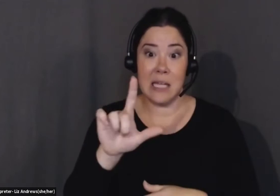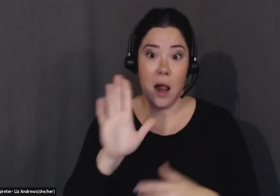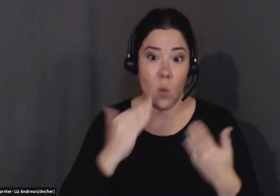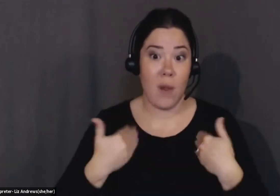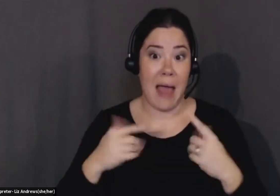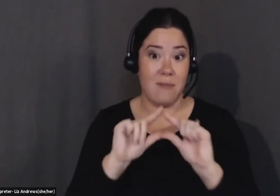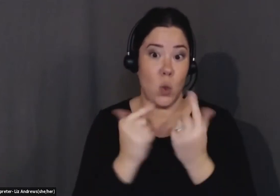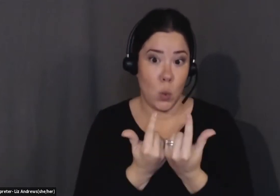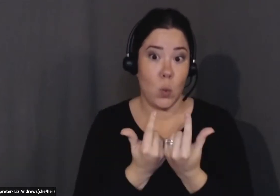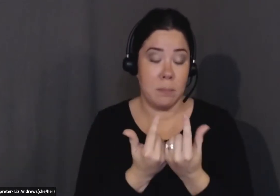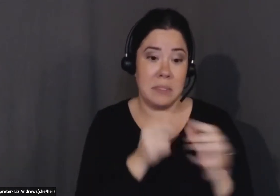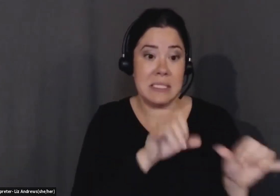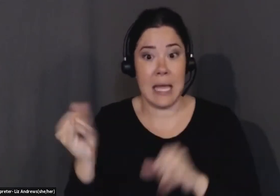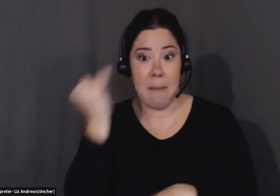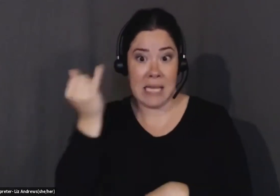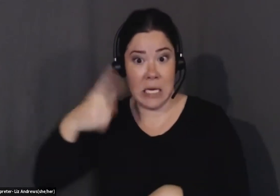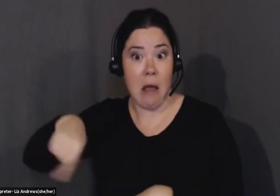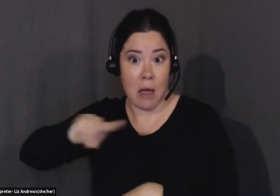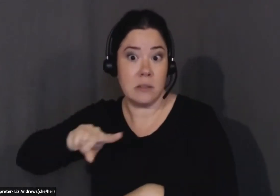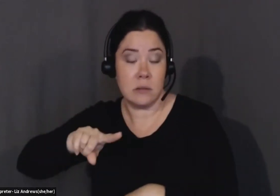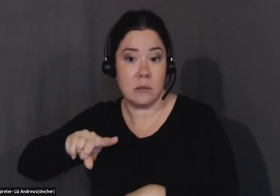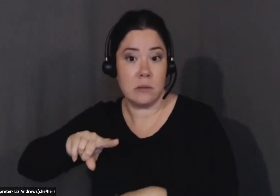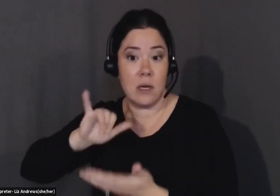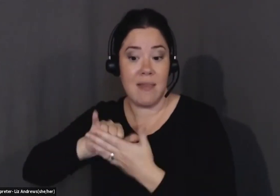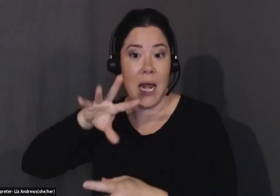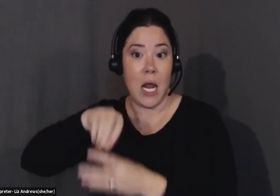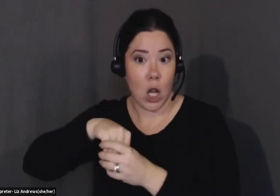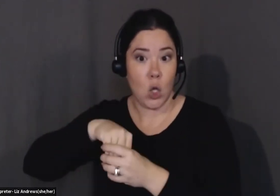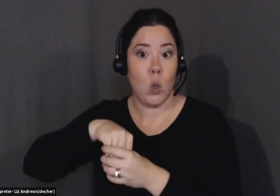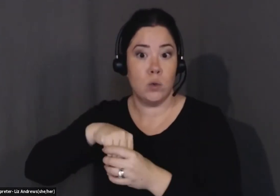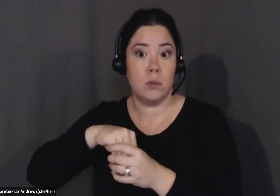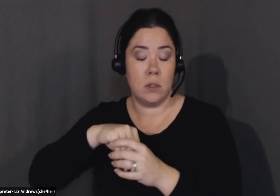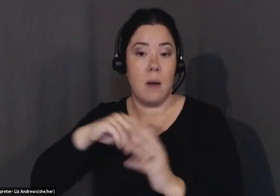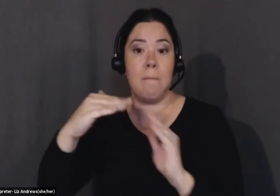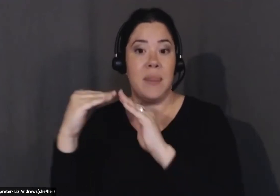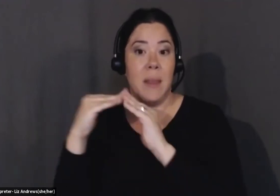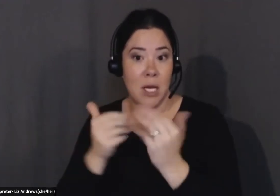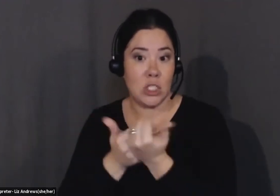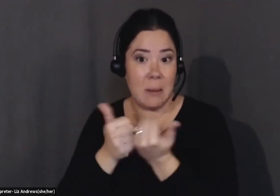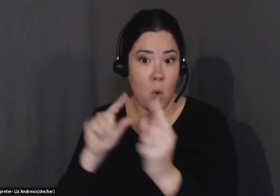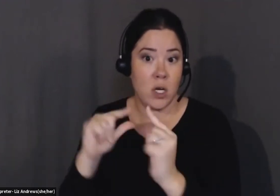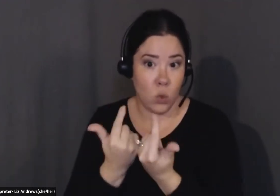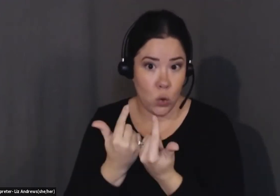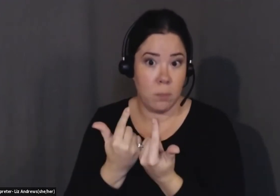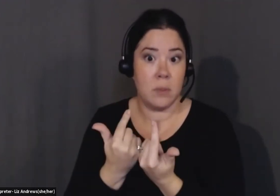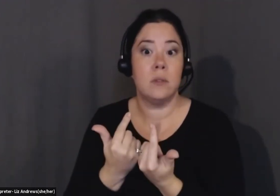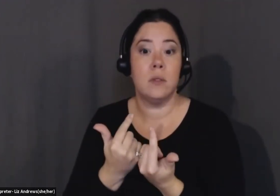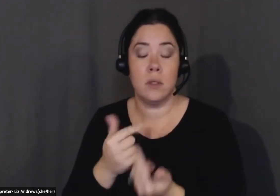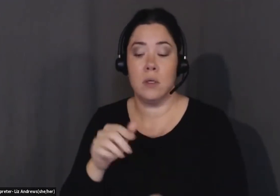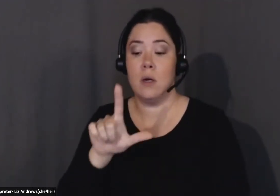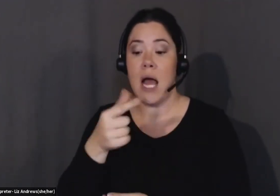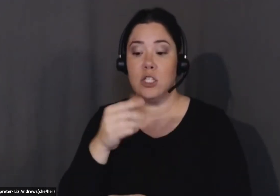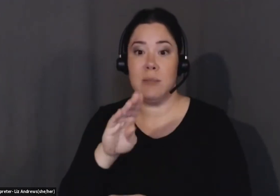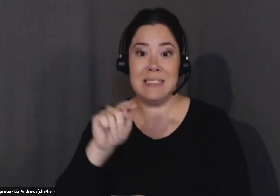do that is at the intersection of a peer support group, LGBTQ+ disability.